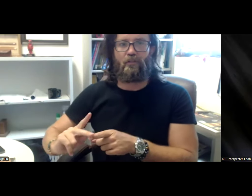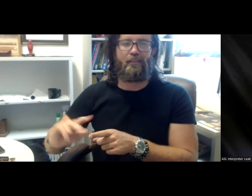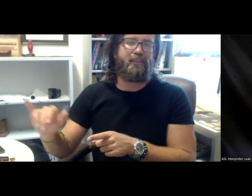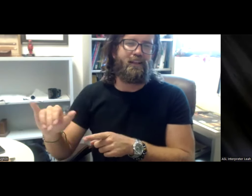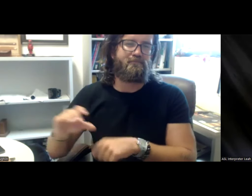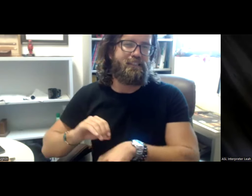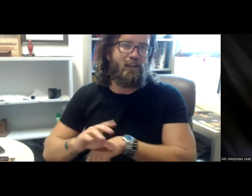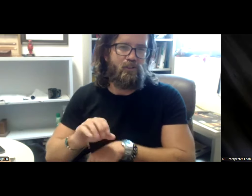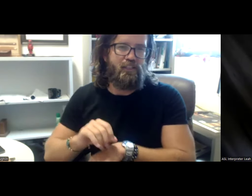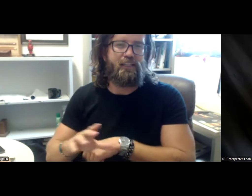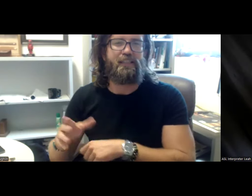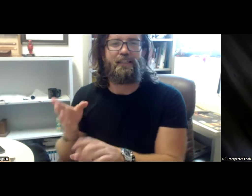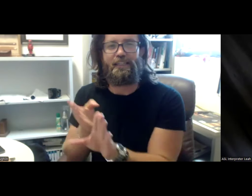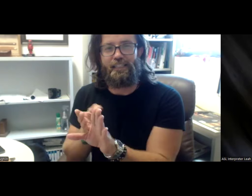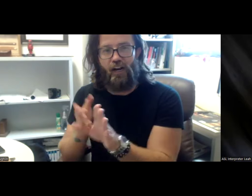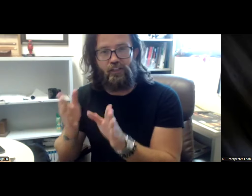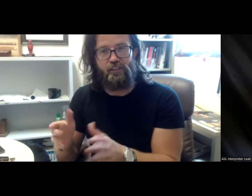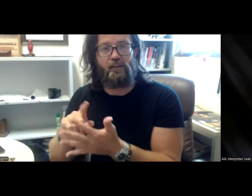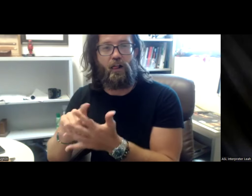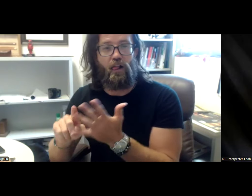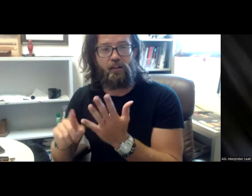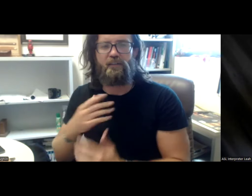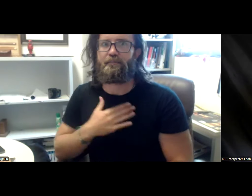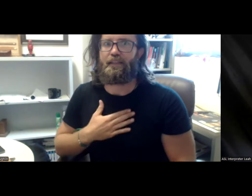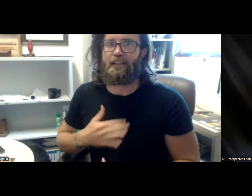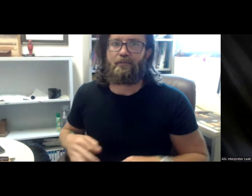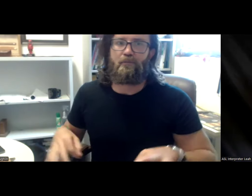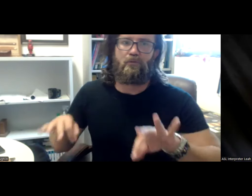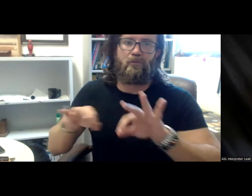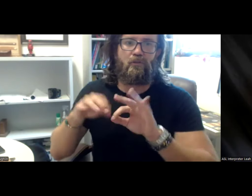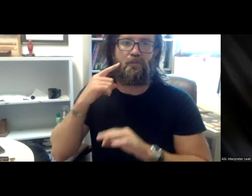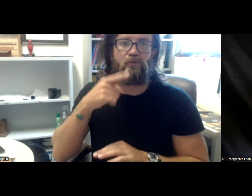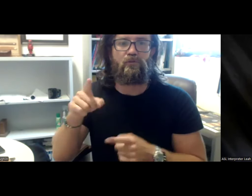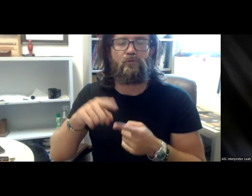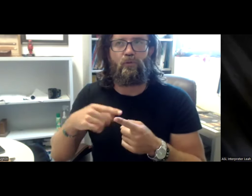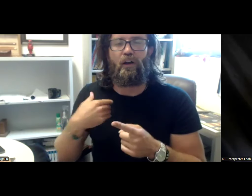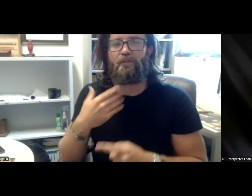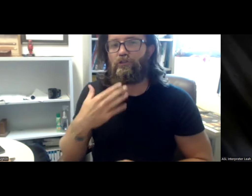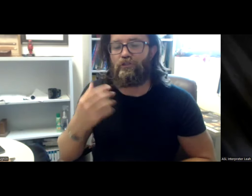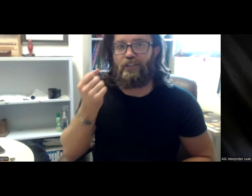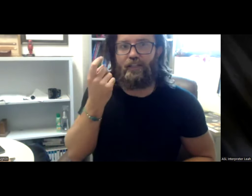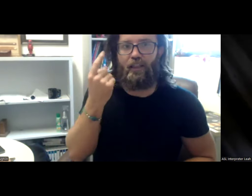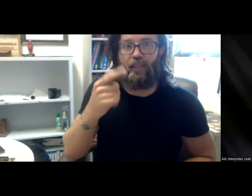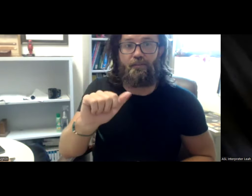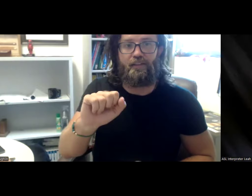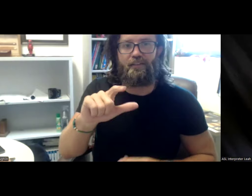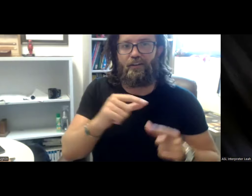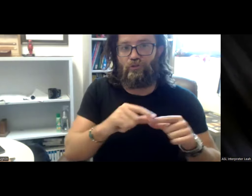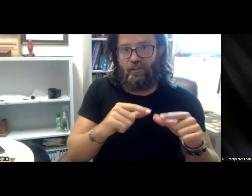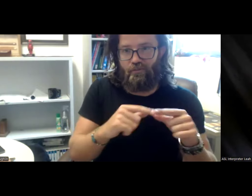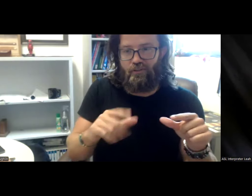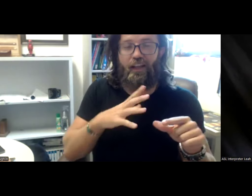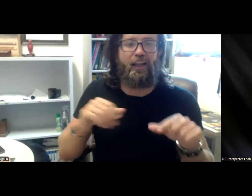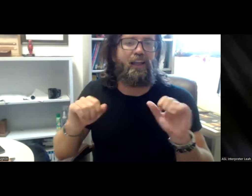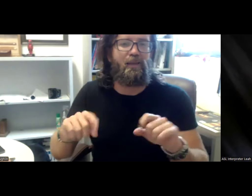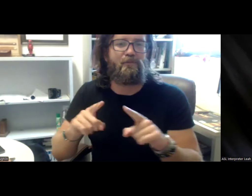adults, like as a profession, for example, like counseling, becoming a psychologist or something like that, please, it's very important for you to